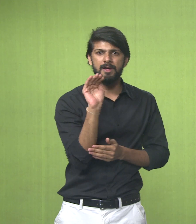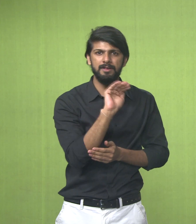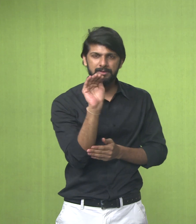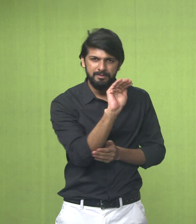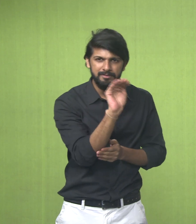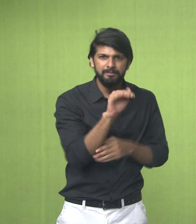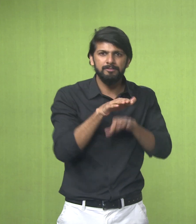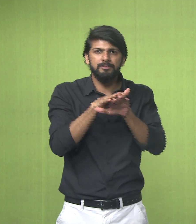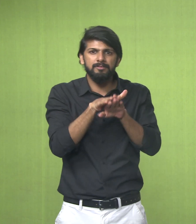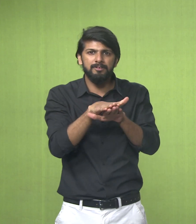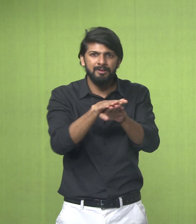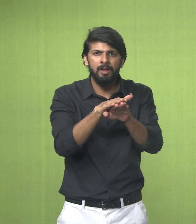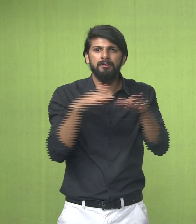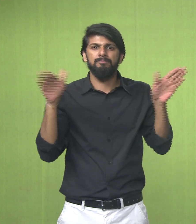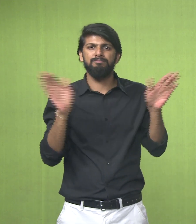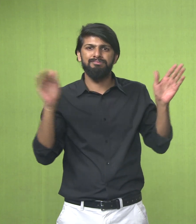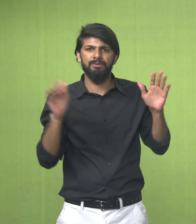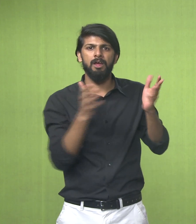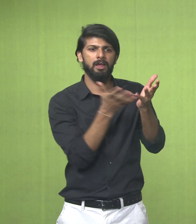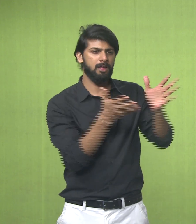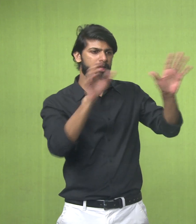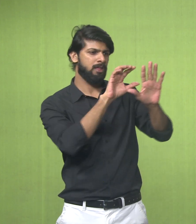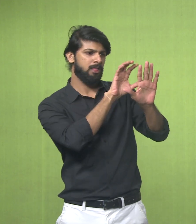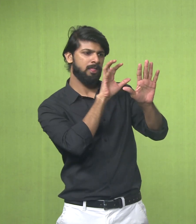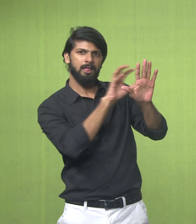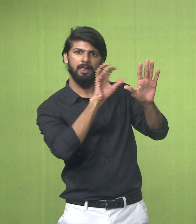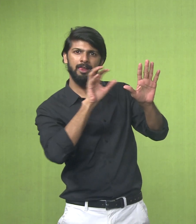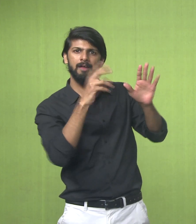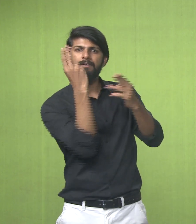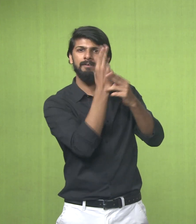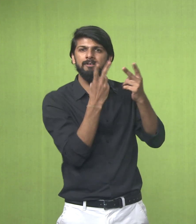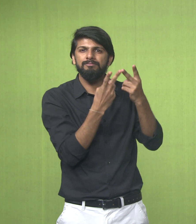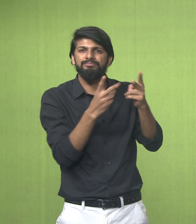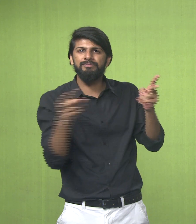bull, antelope, snake, fish, and birds.